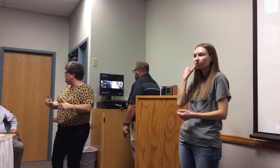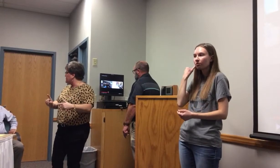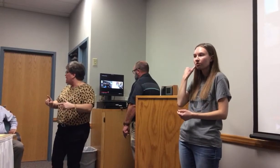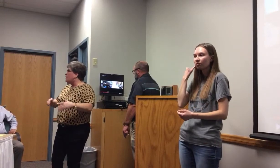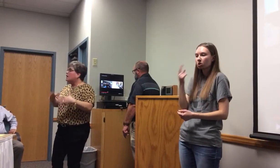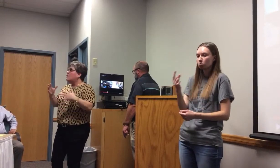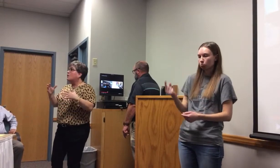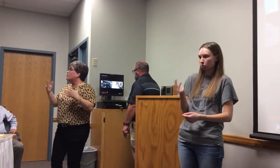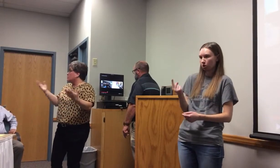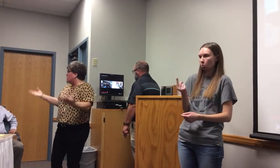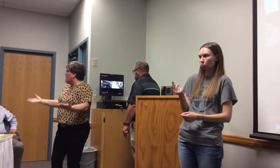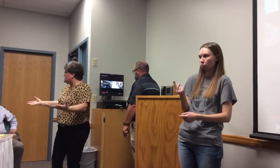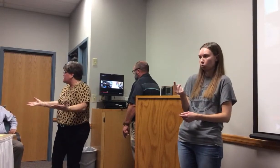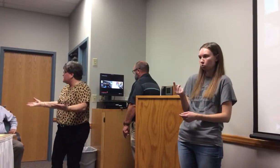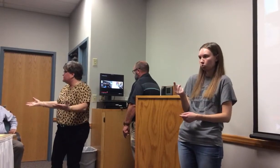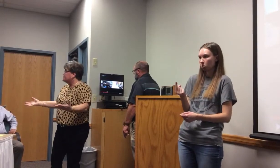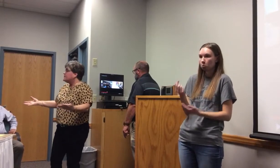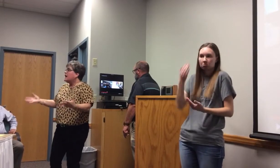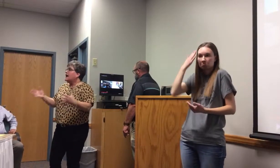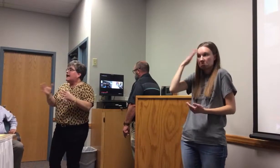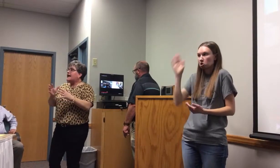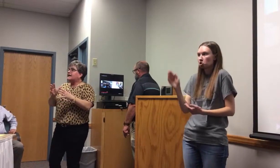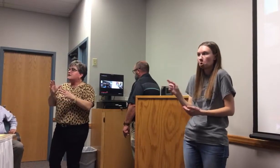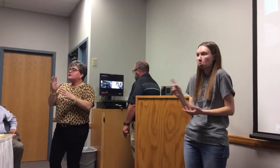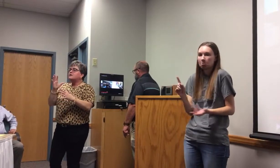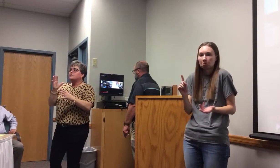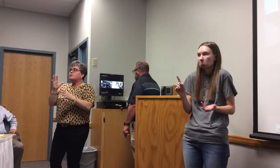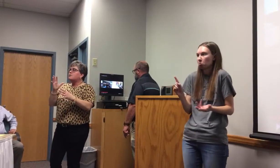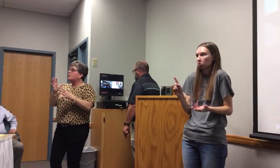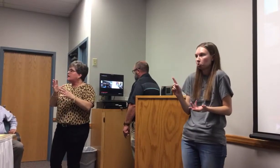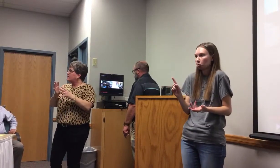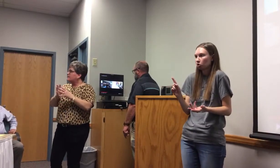alone or lost? And